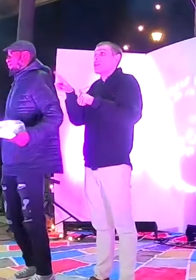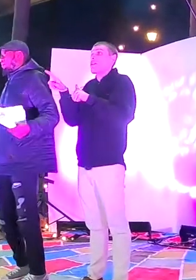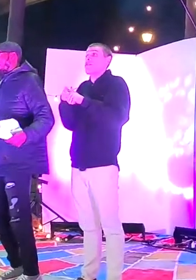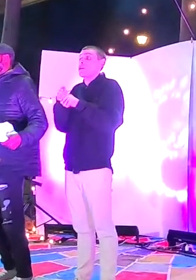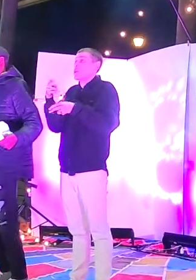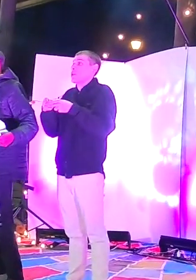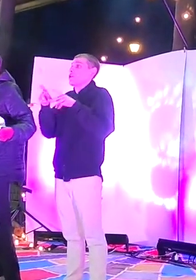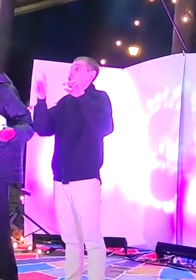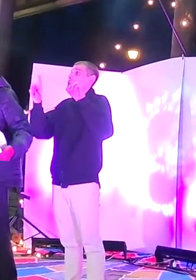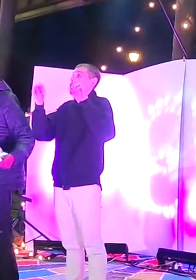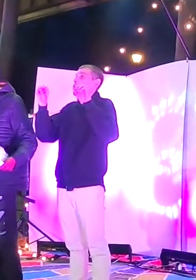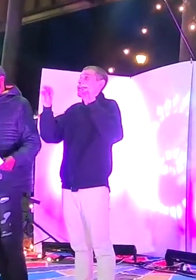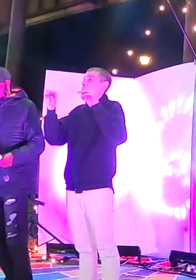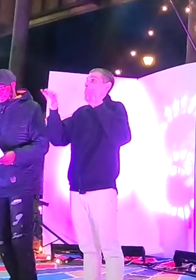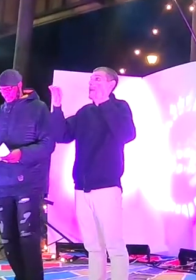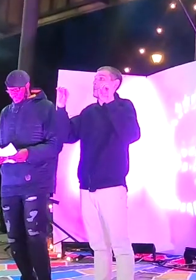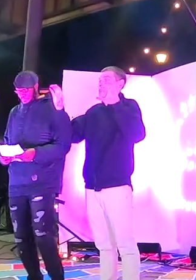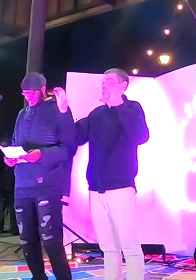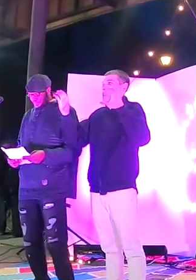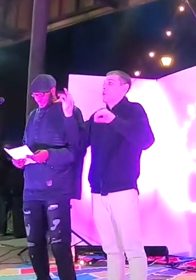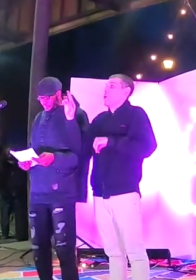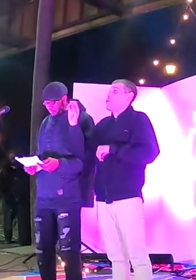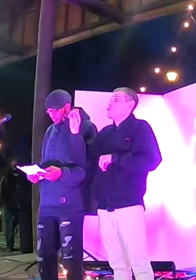titled Domestic Refugee.